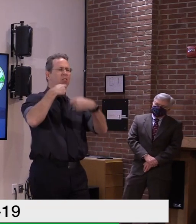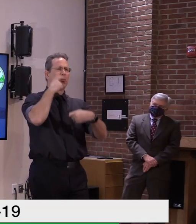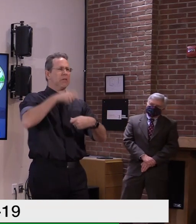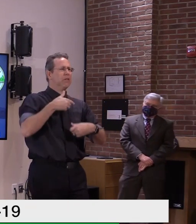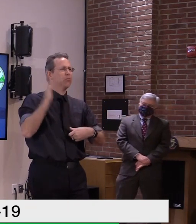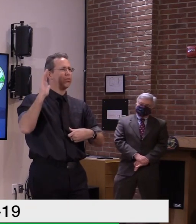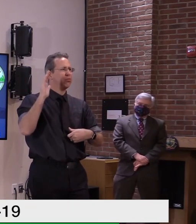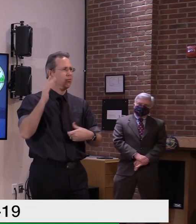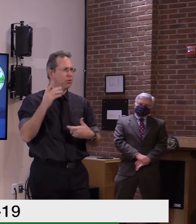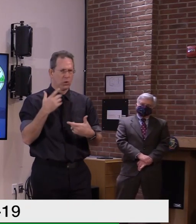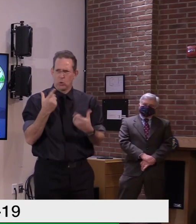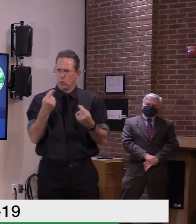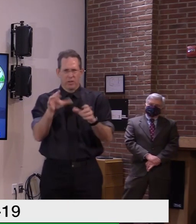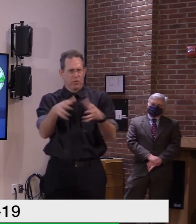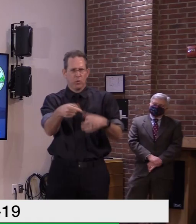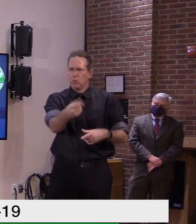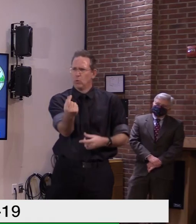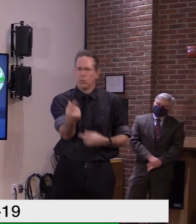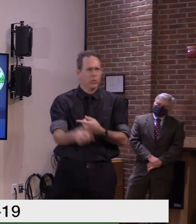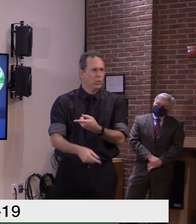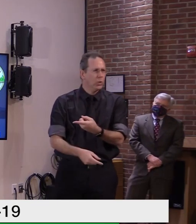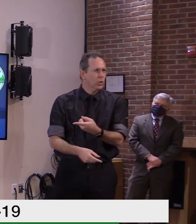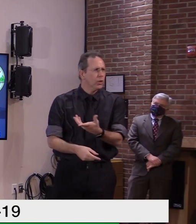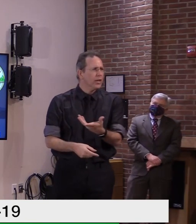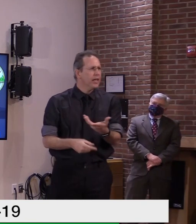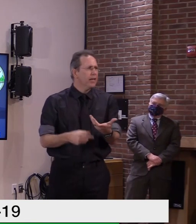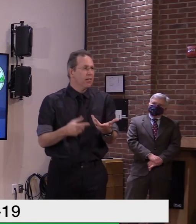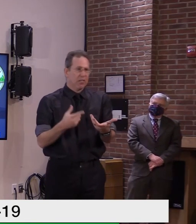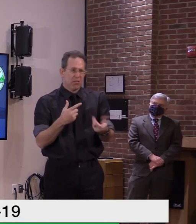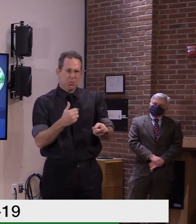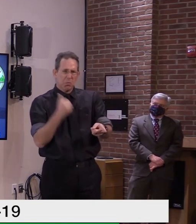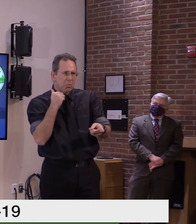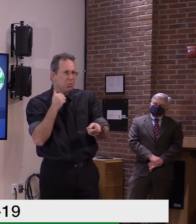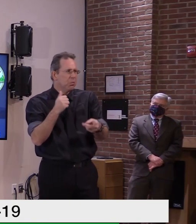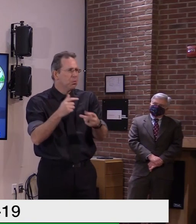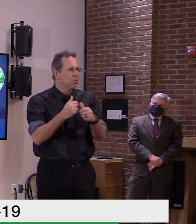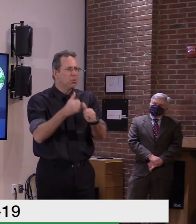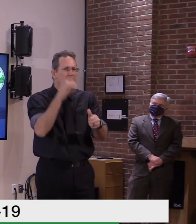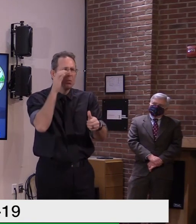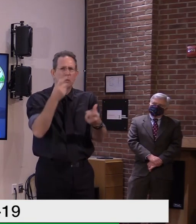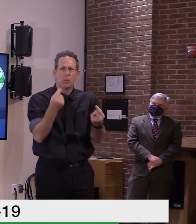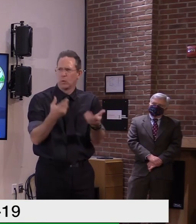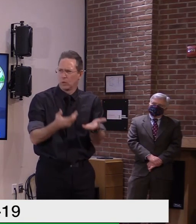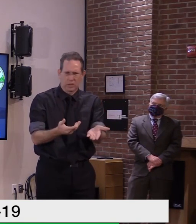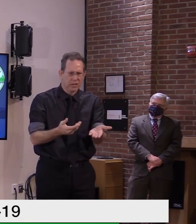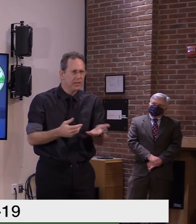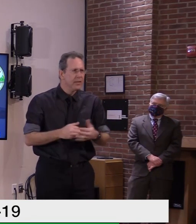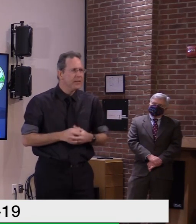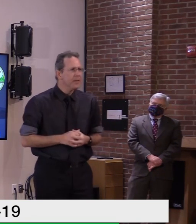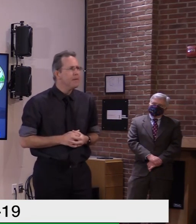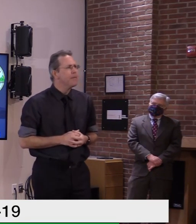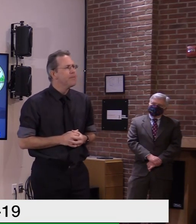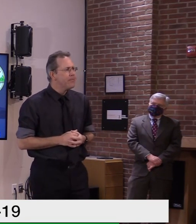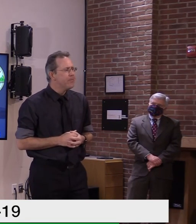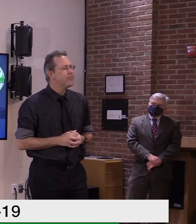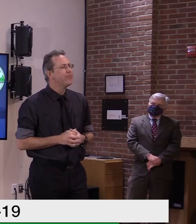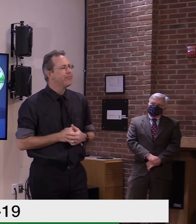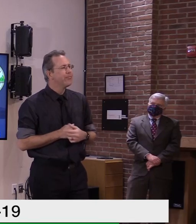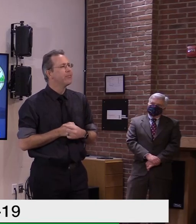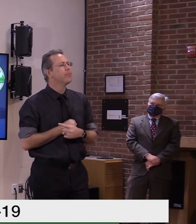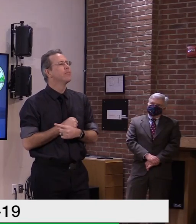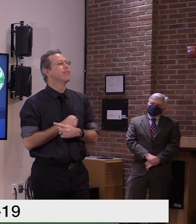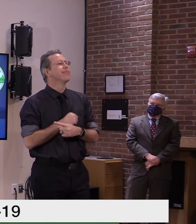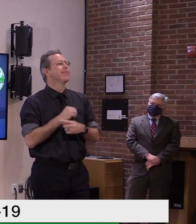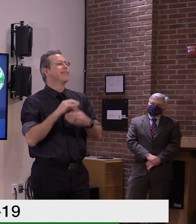a community that just says we're not going to follow this? Well, again, this is the select board that took an action. I think they